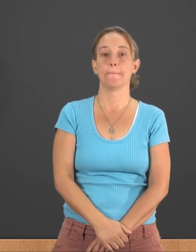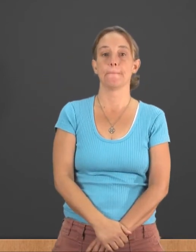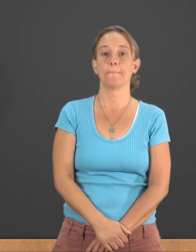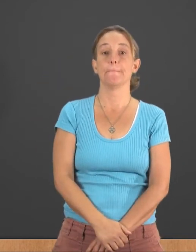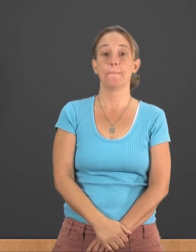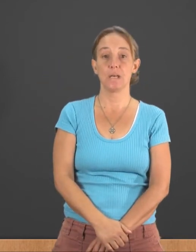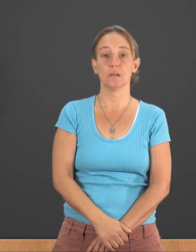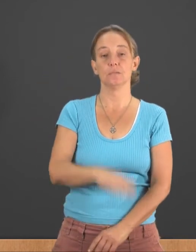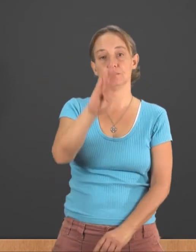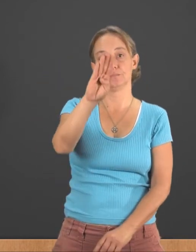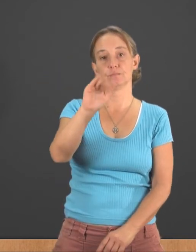bill